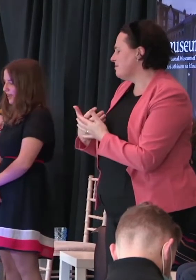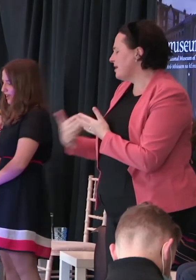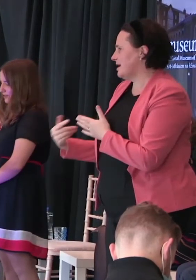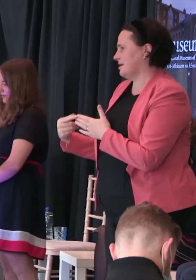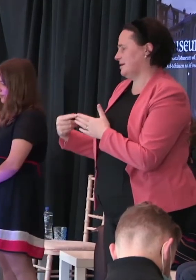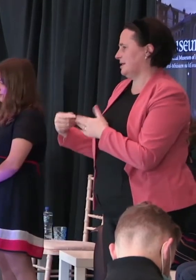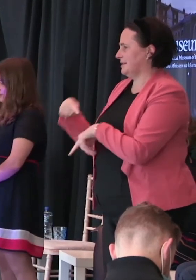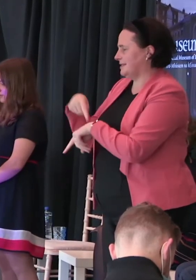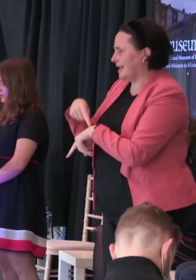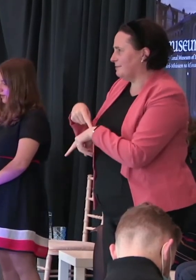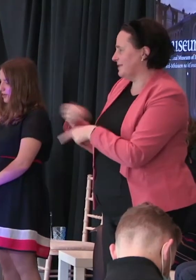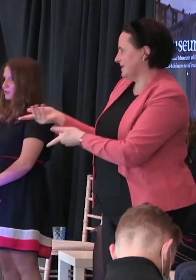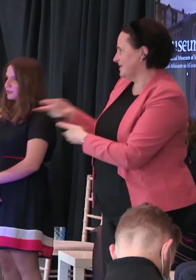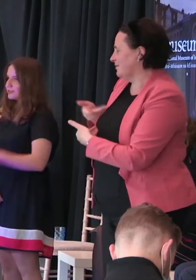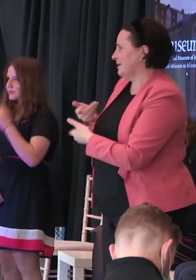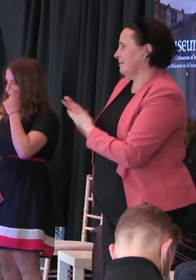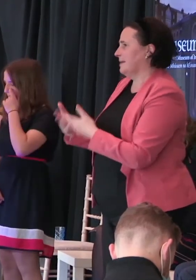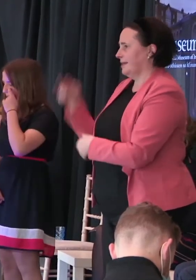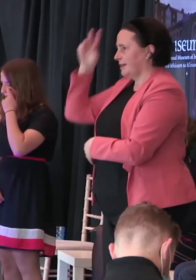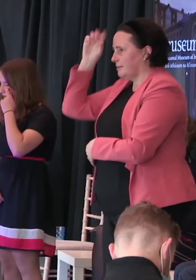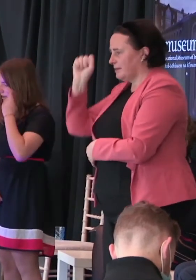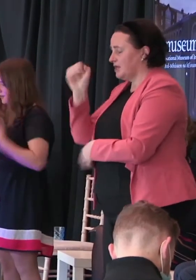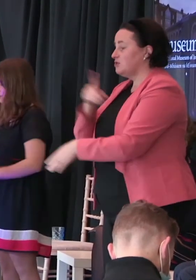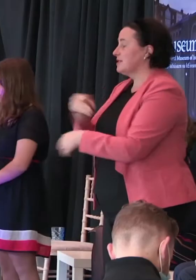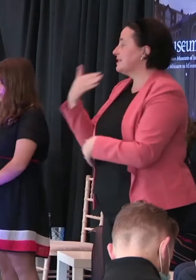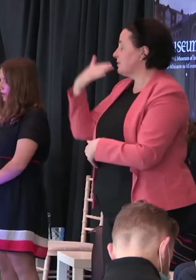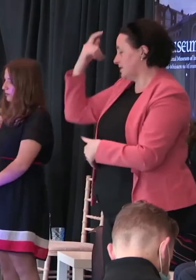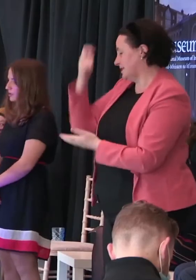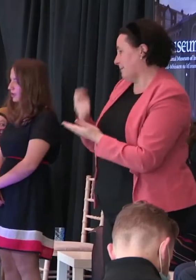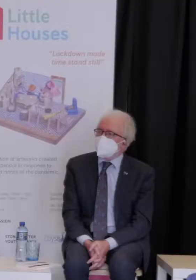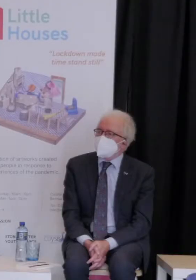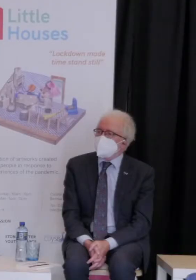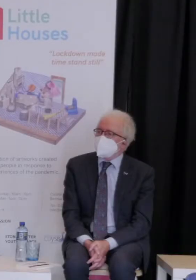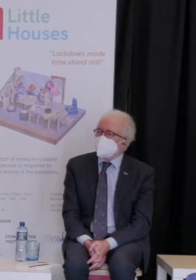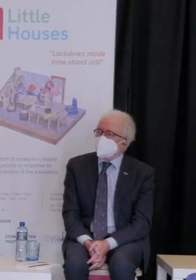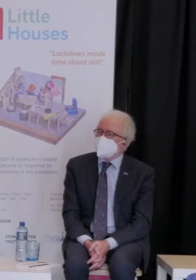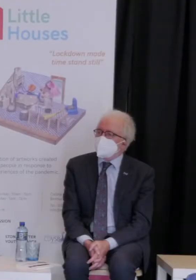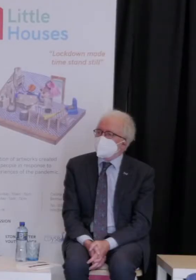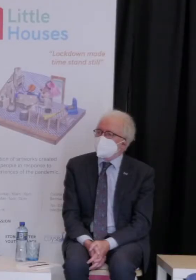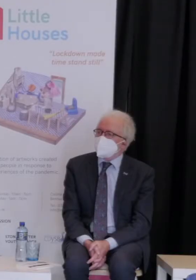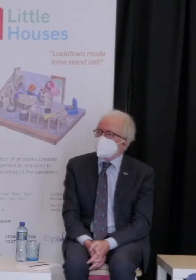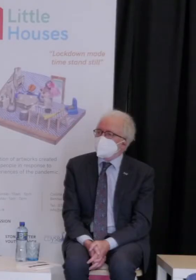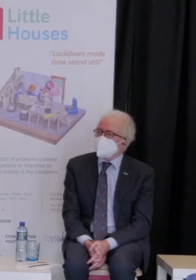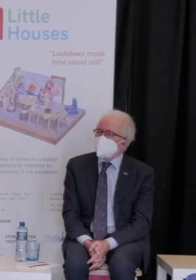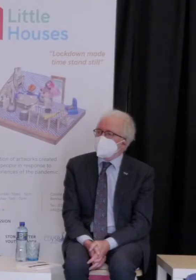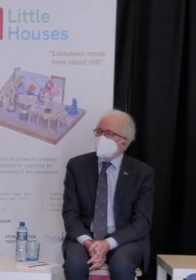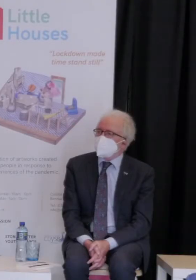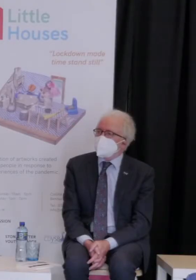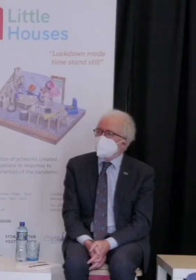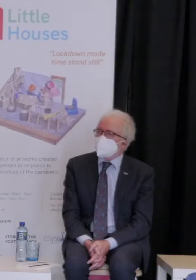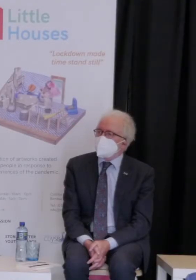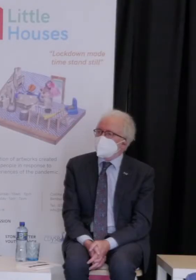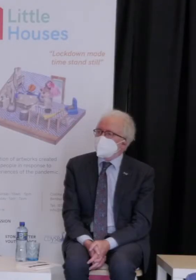opportunities and memories. During the summer, we did a workshop on Zoom and a workshop with the Irish